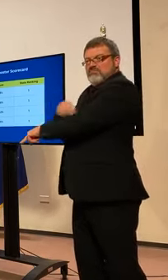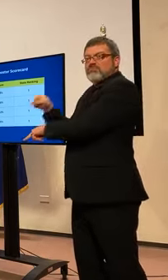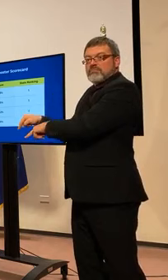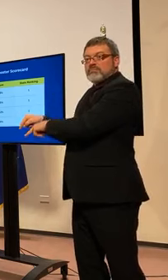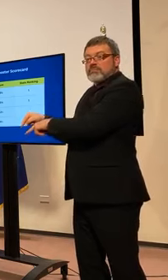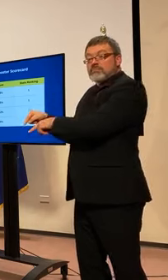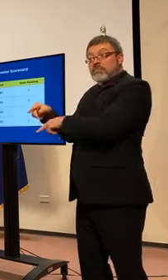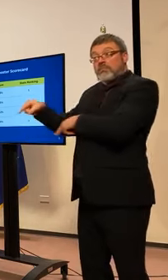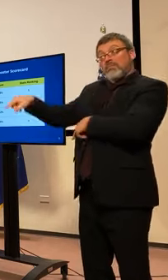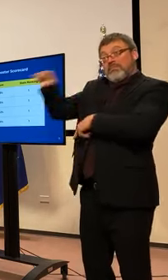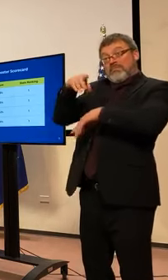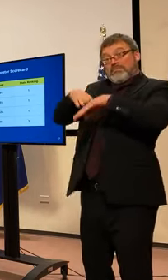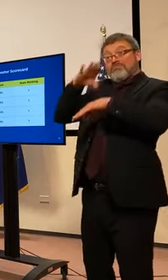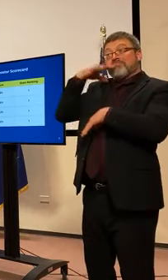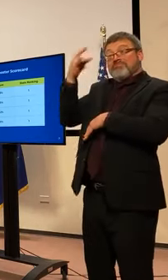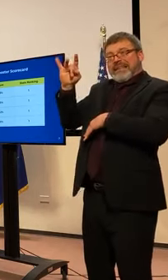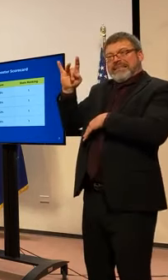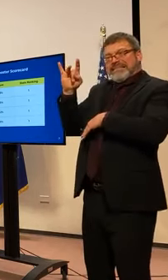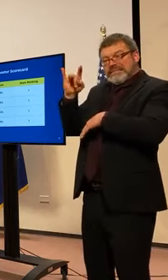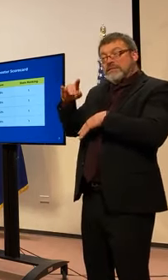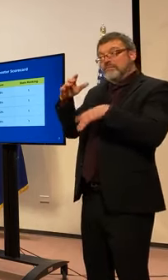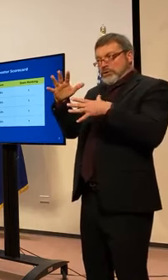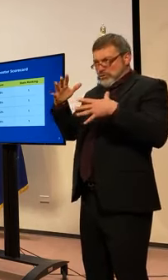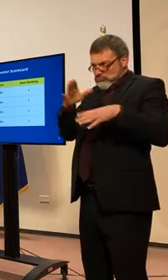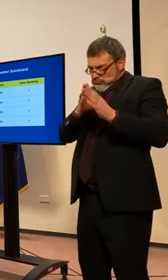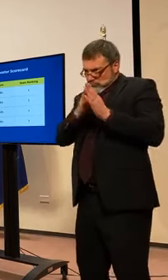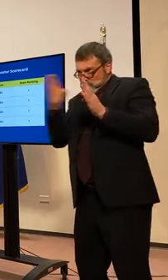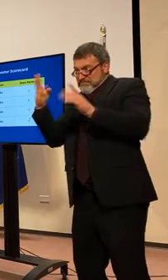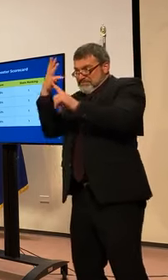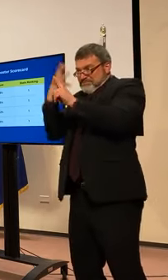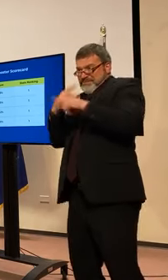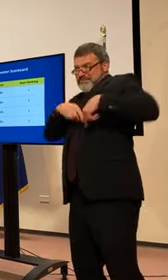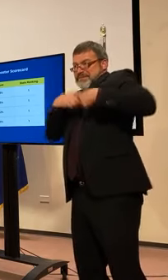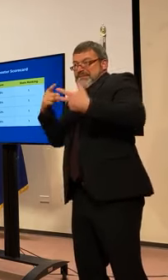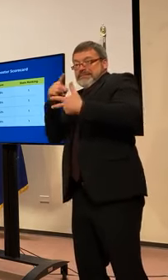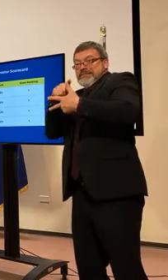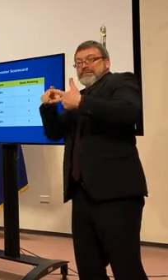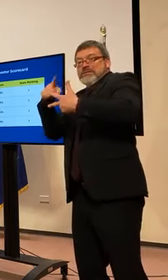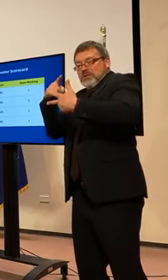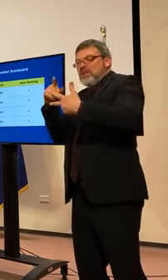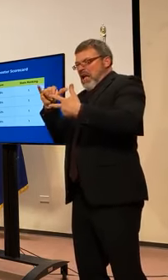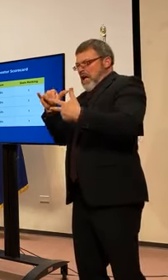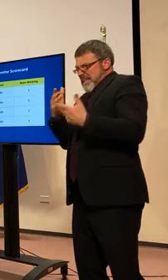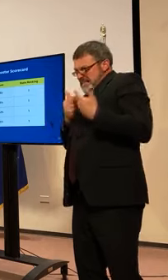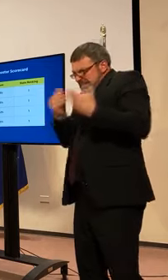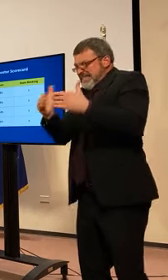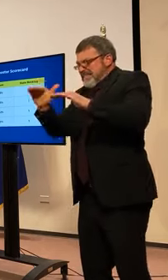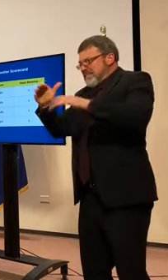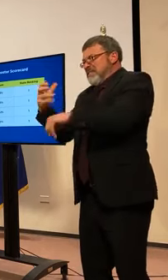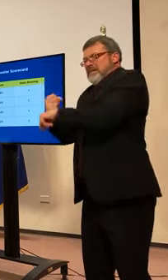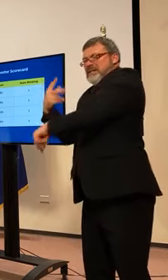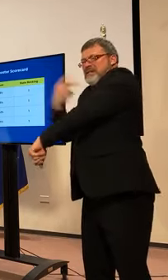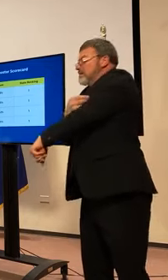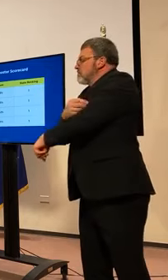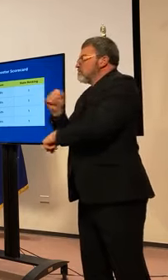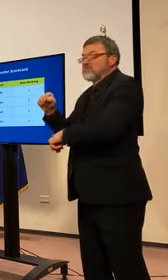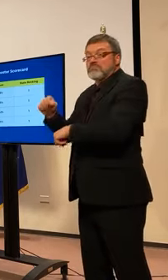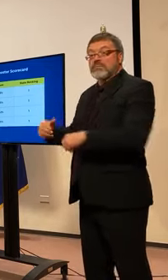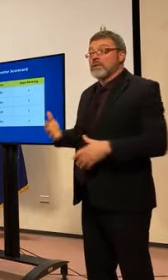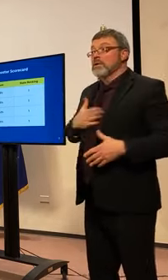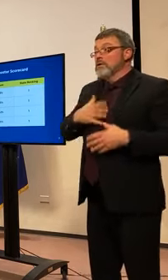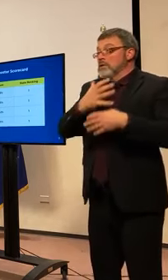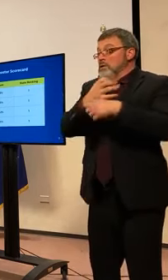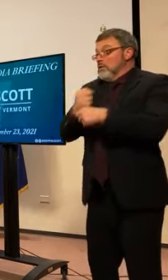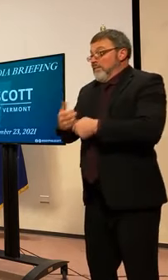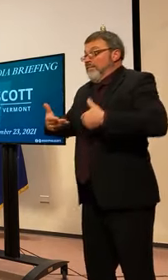for a booster, and important for everyone across the population to get one, not just those who are the most vulnerable. So with that, I'll now turn it over